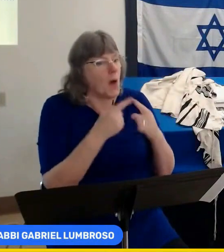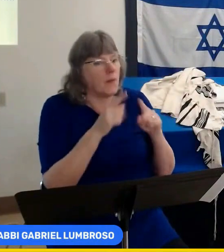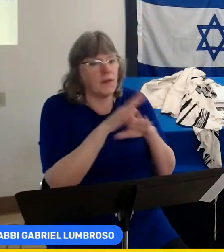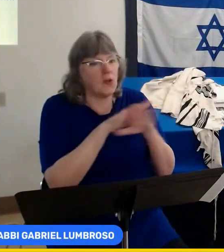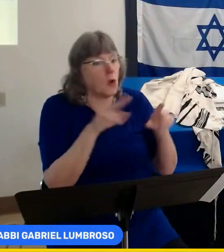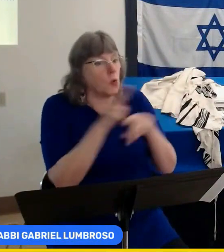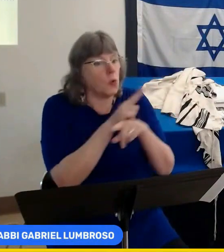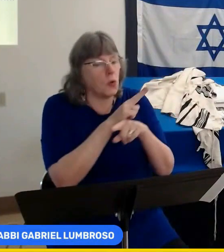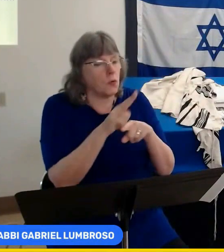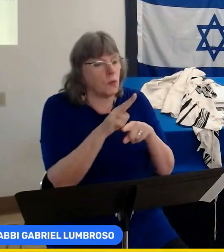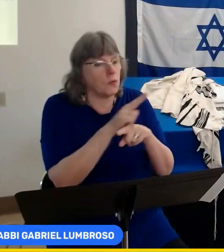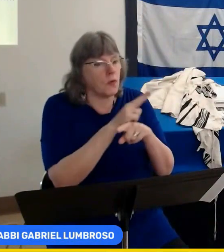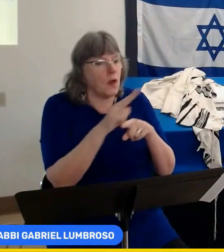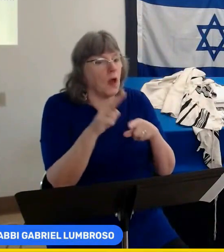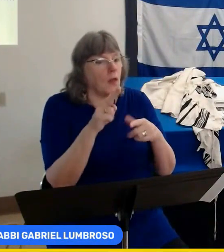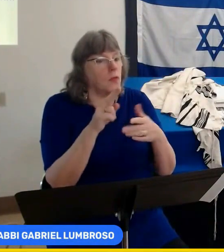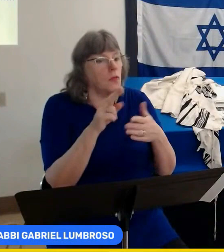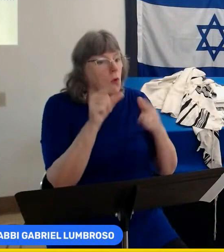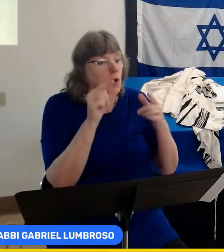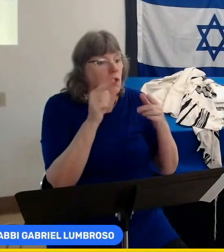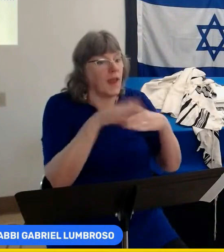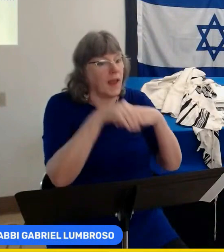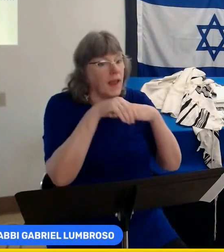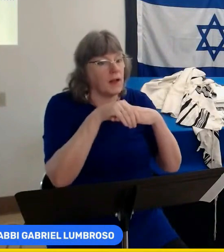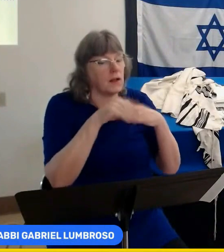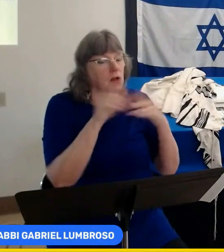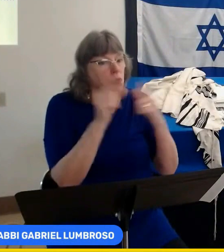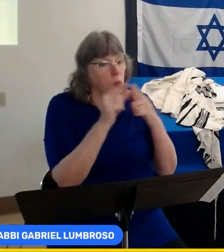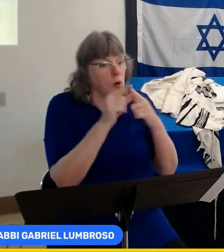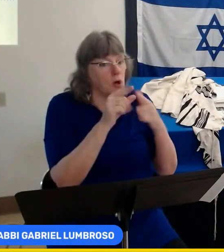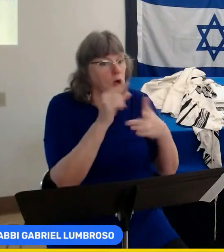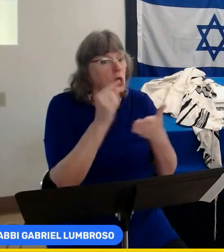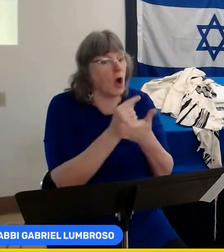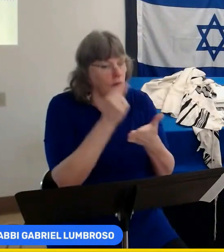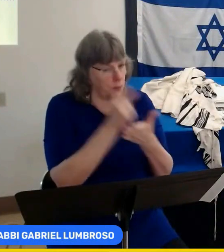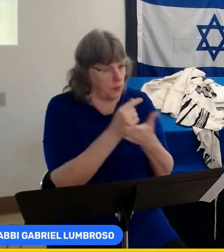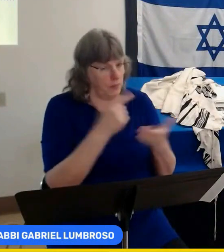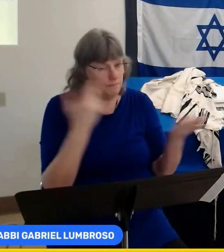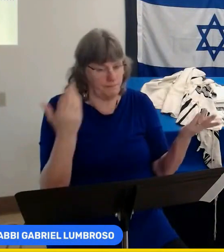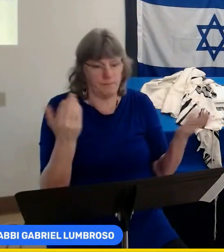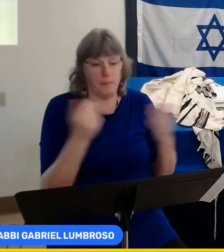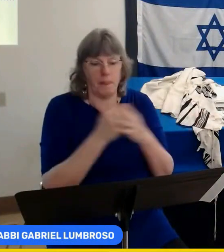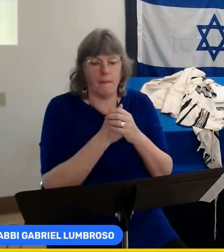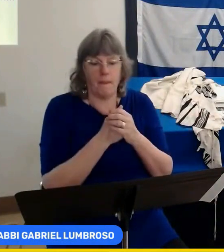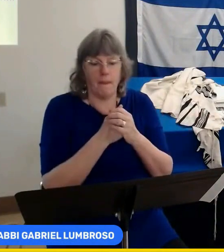We also see it after John was arrested.